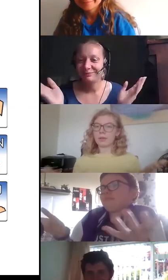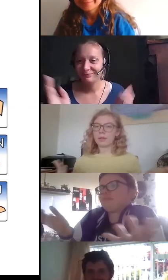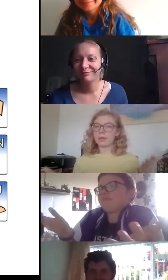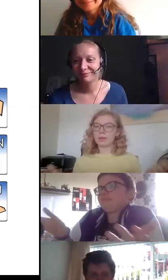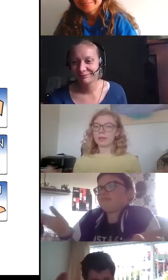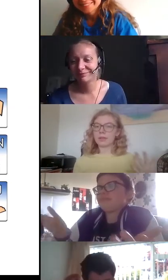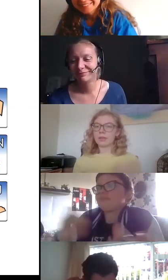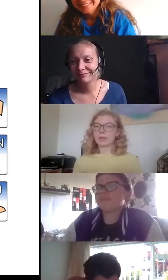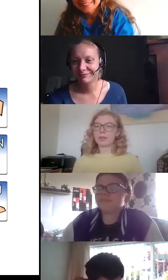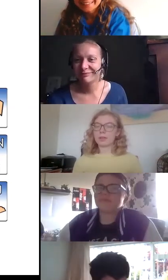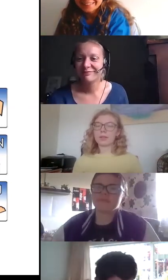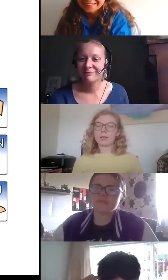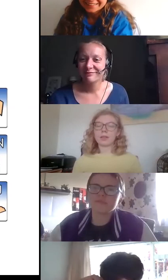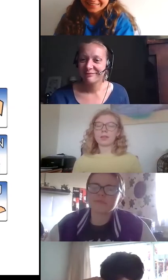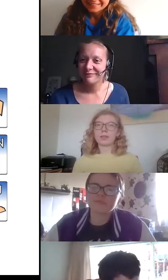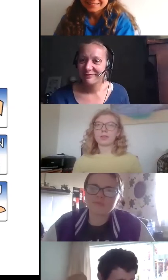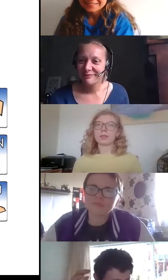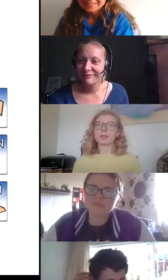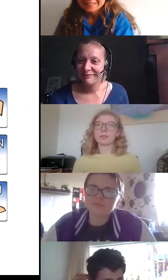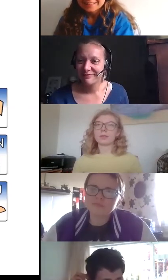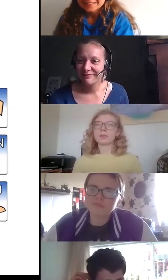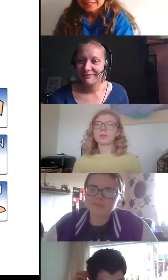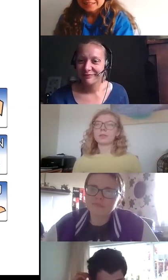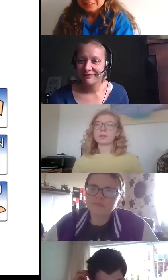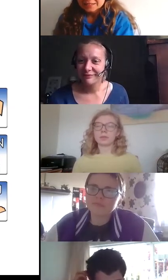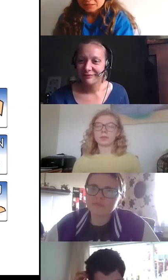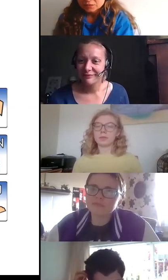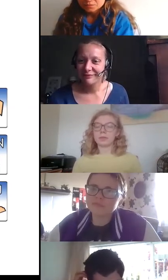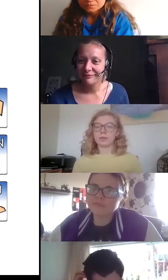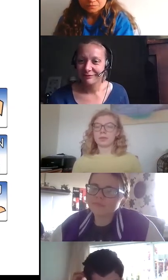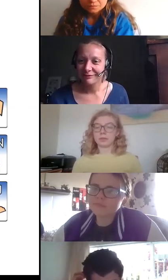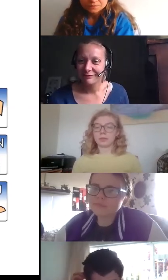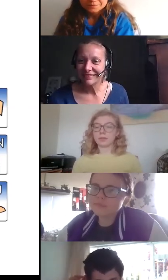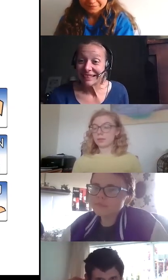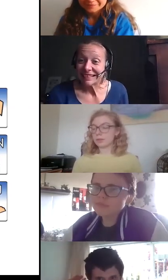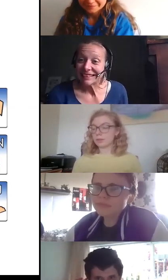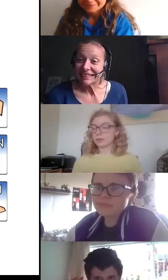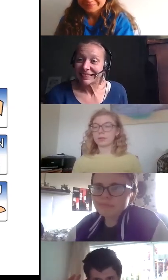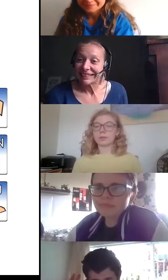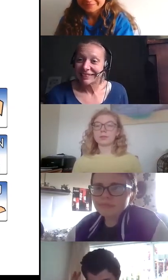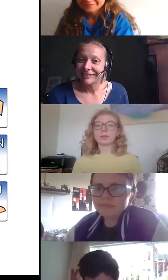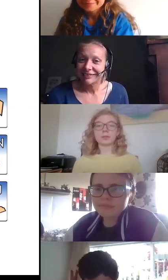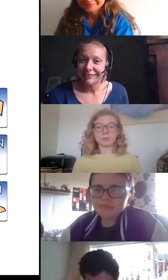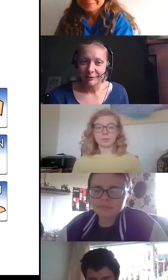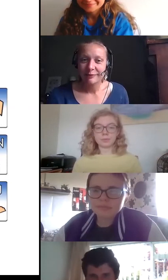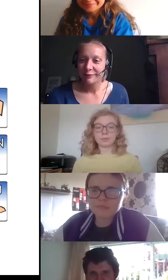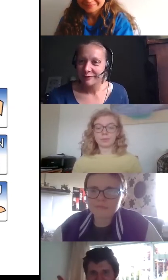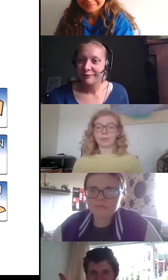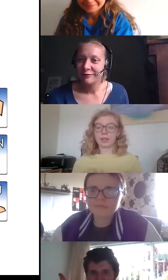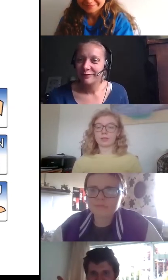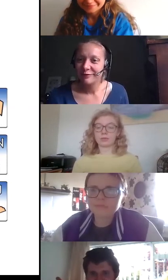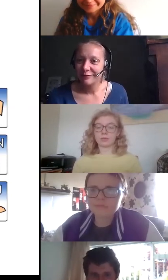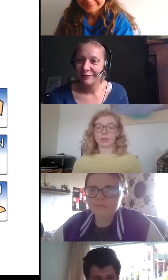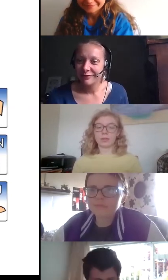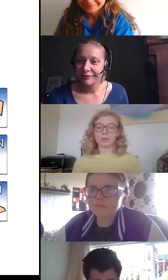That's great. Wow, cool. So that is it. We've done our basic BSL. I hope